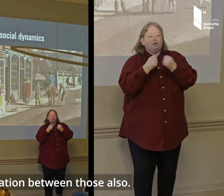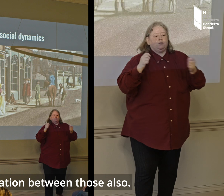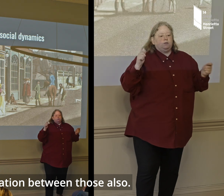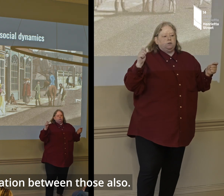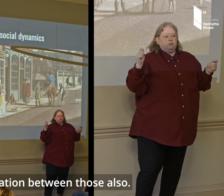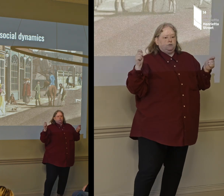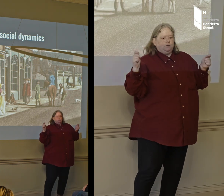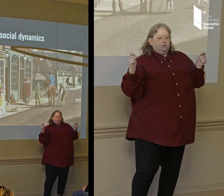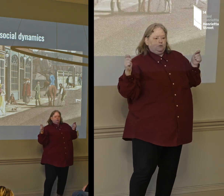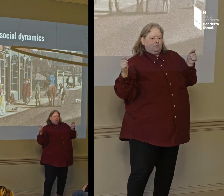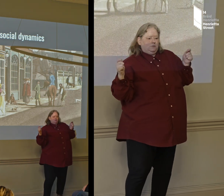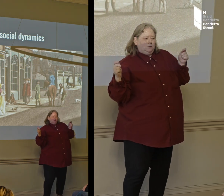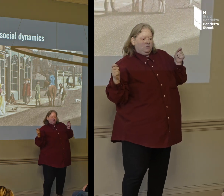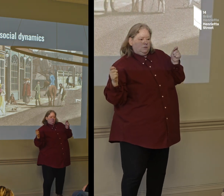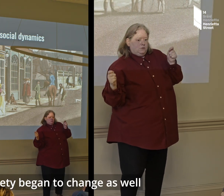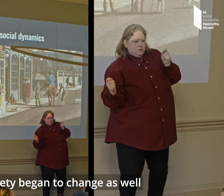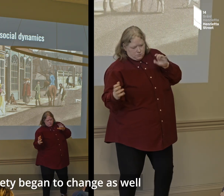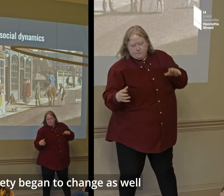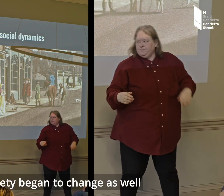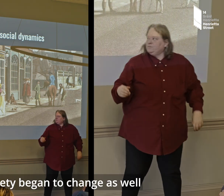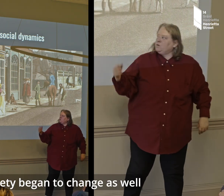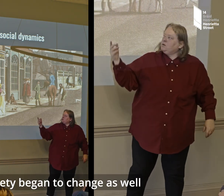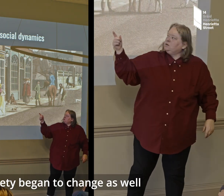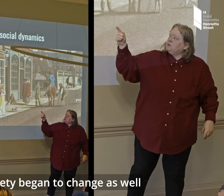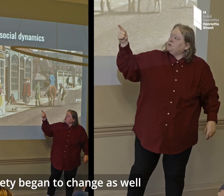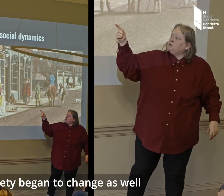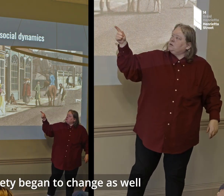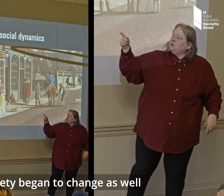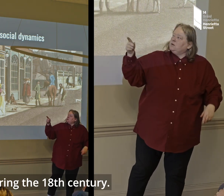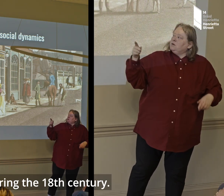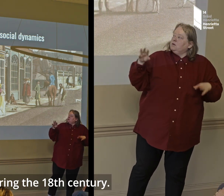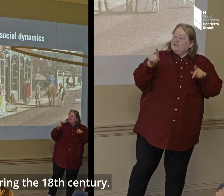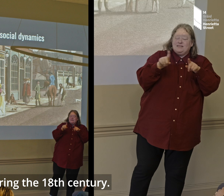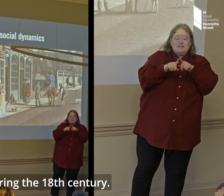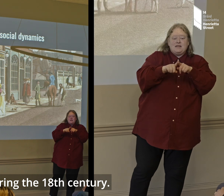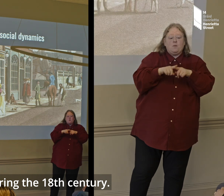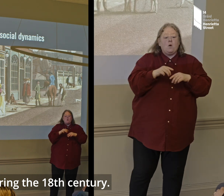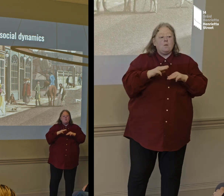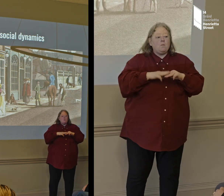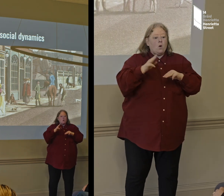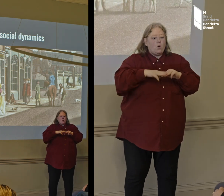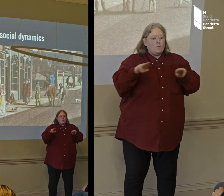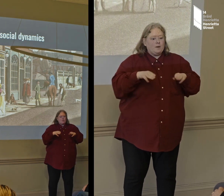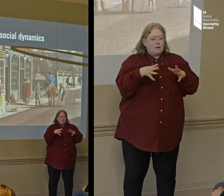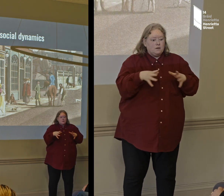segregation between those also. Irish society began to change as well during the 18th century.